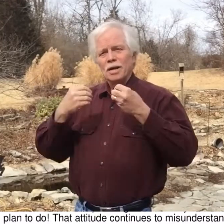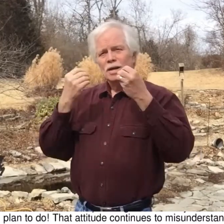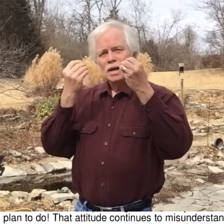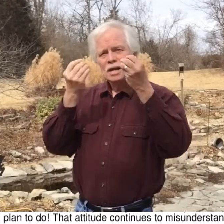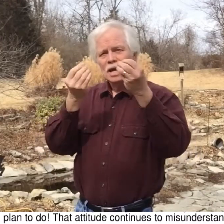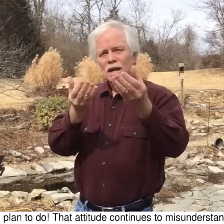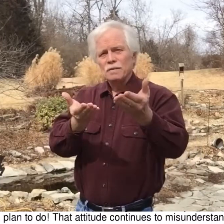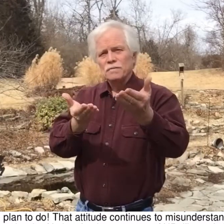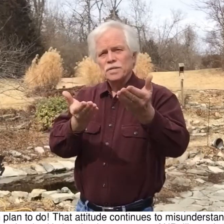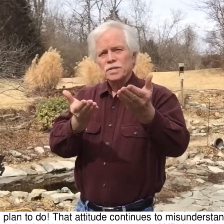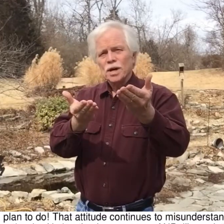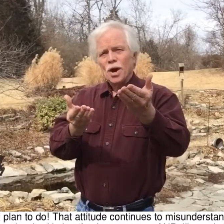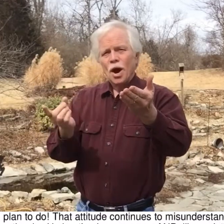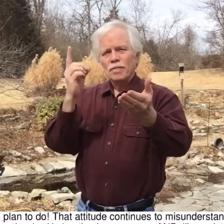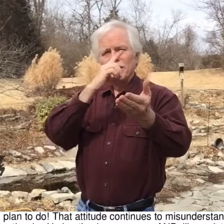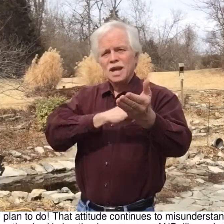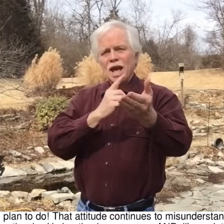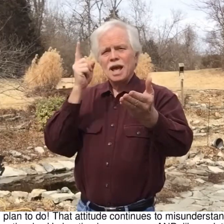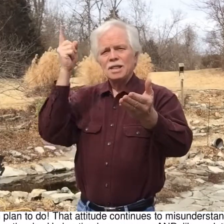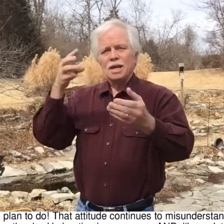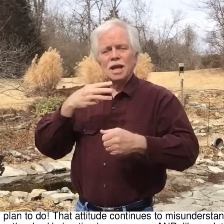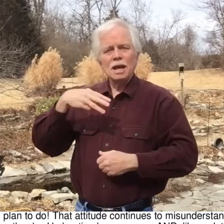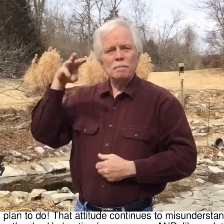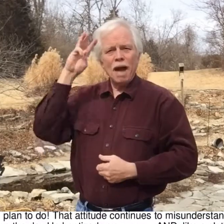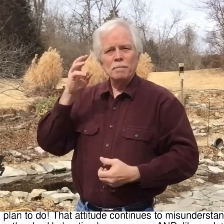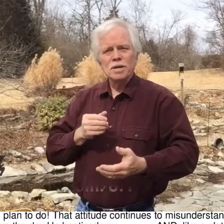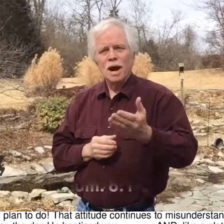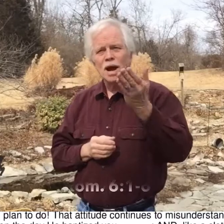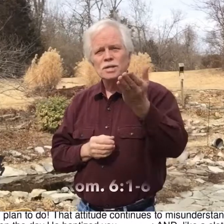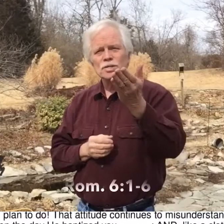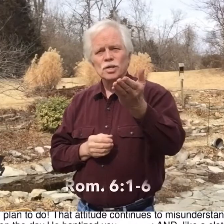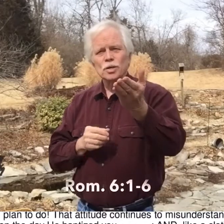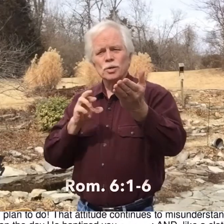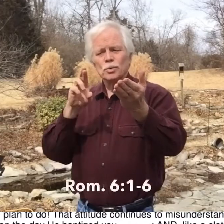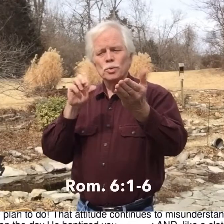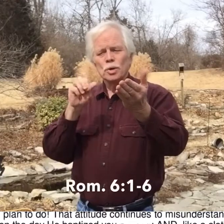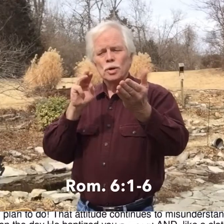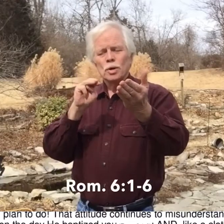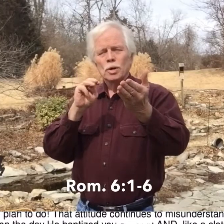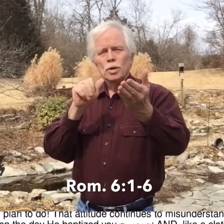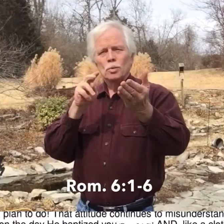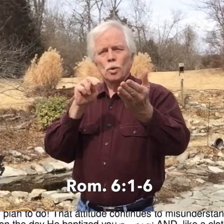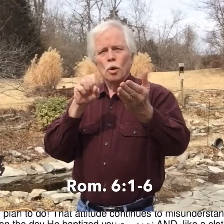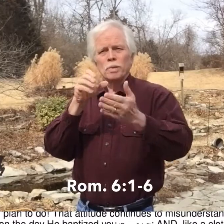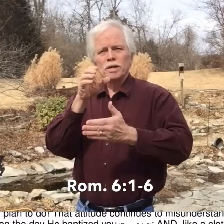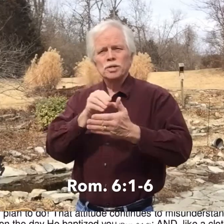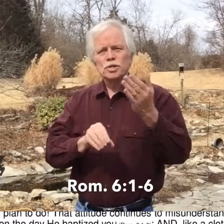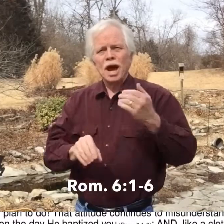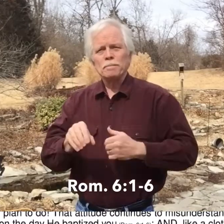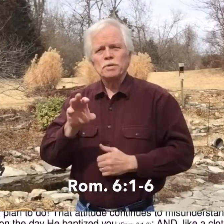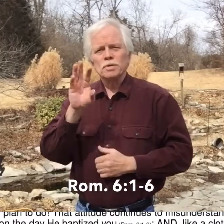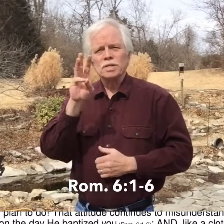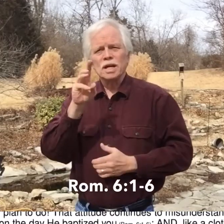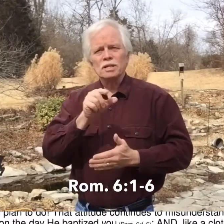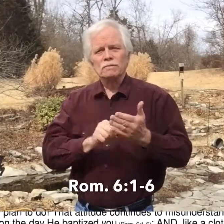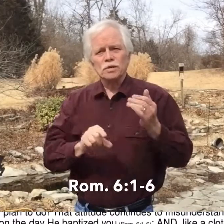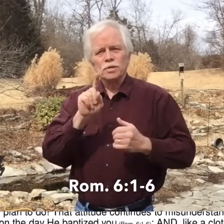gives on the day that he baptized you. Romans chapter 6 verses